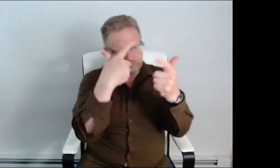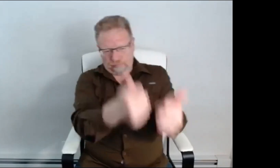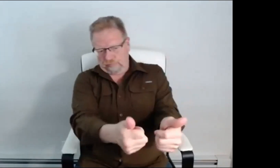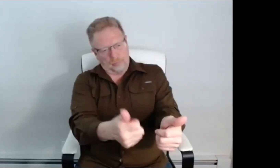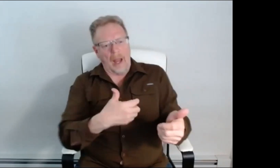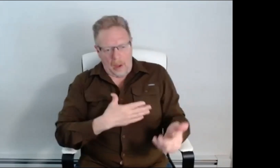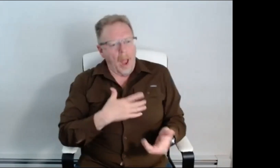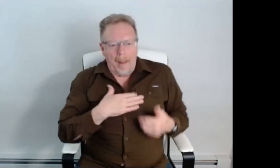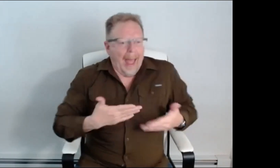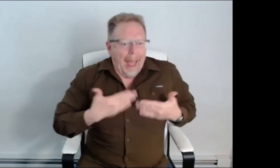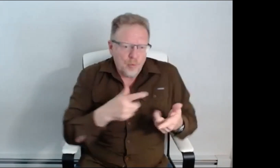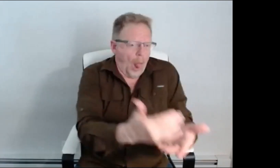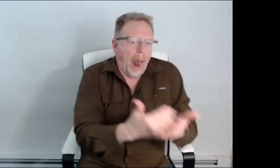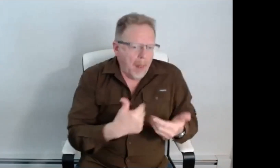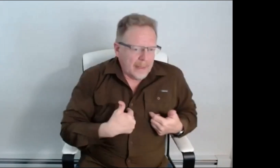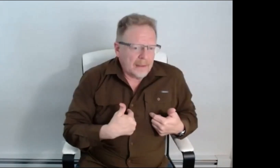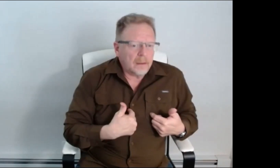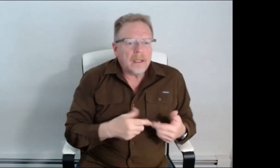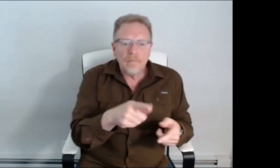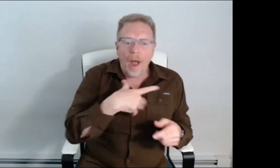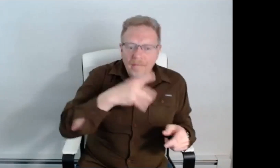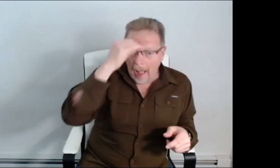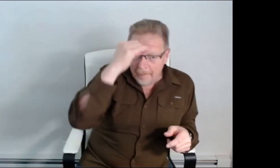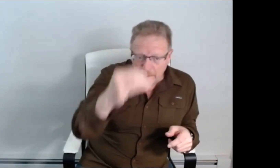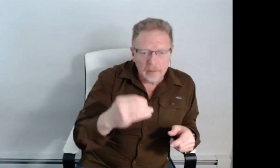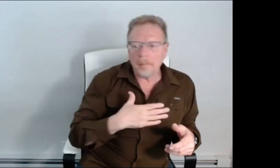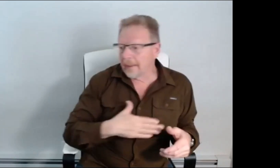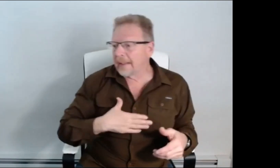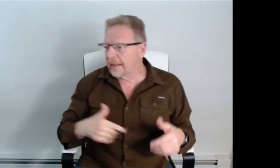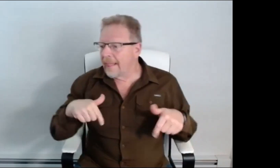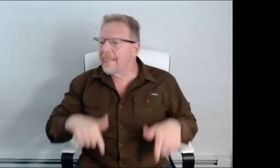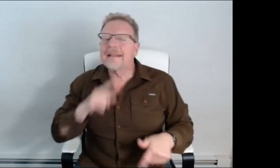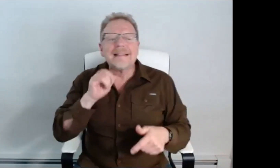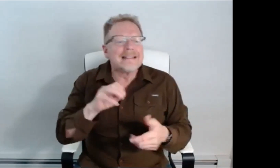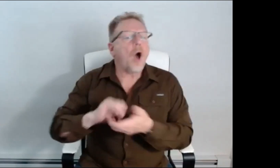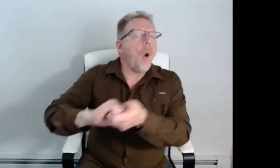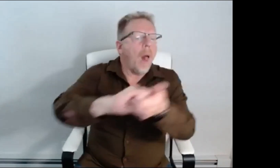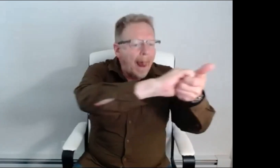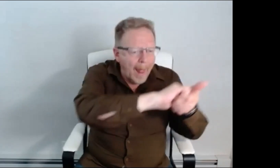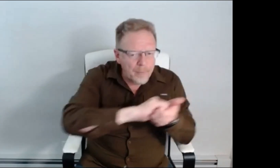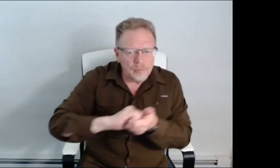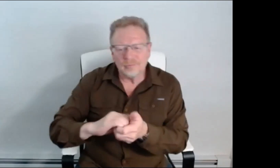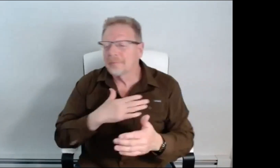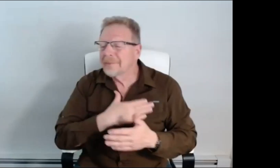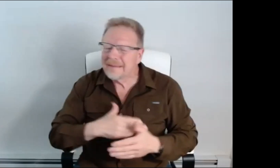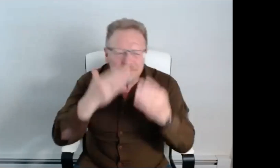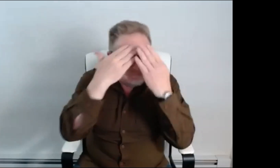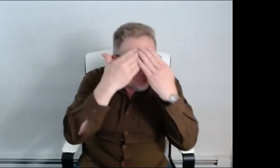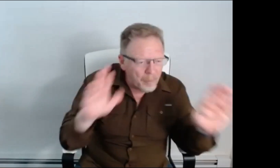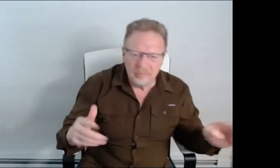this. So again, if you have opinions, this is a collaboration. Feel free to adjust that letter any way you see